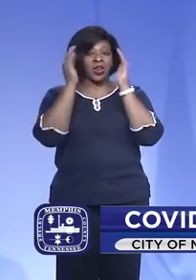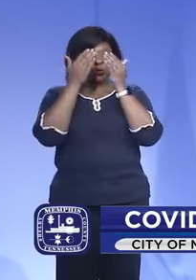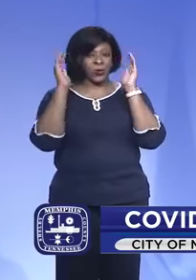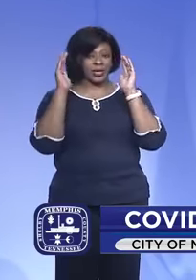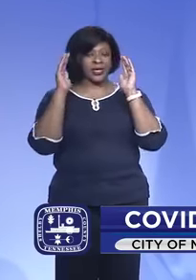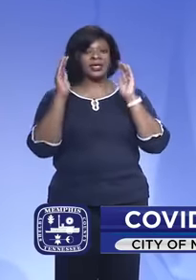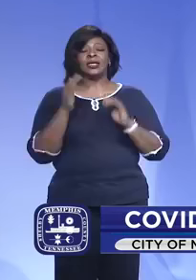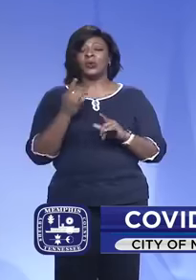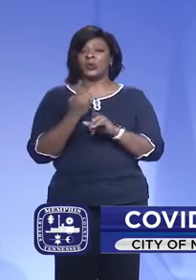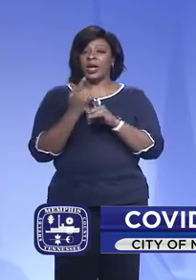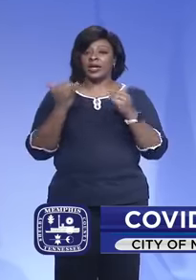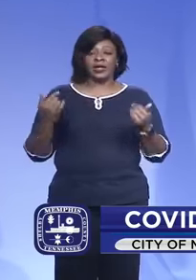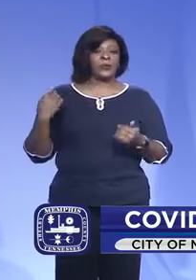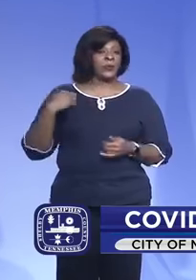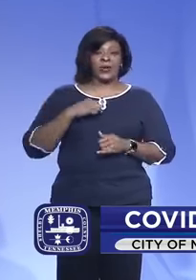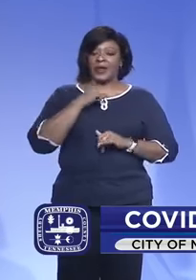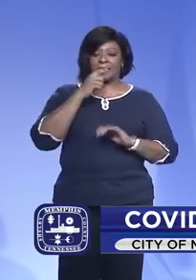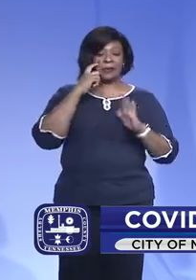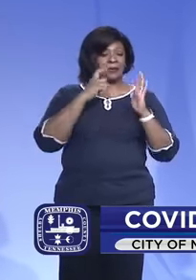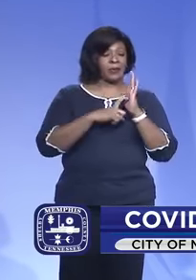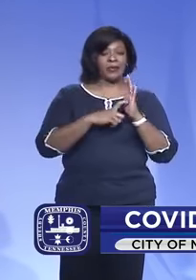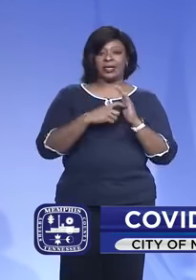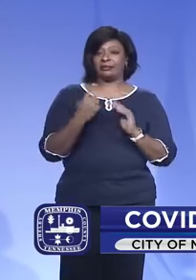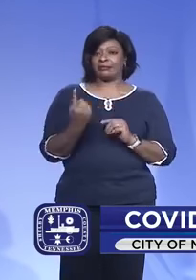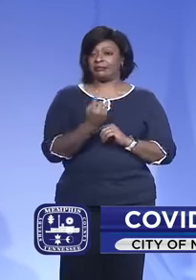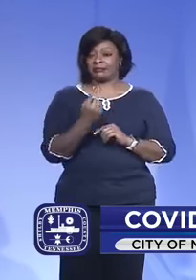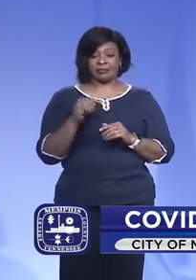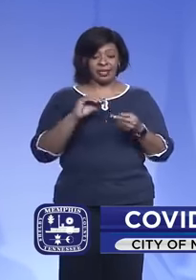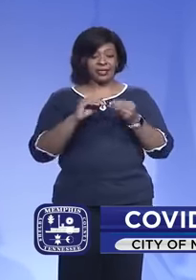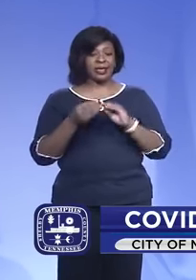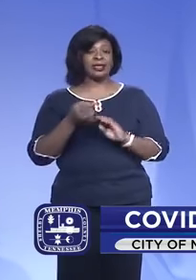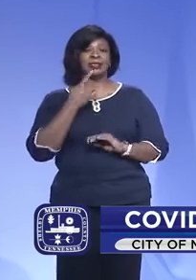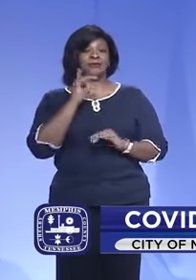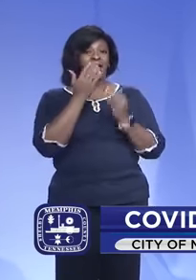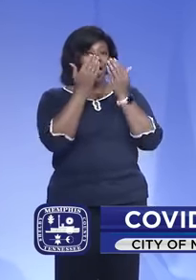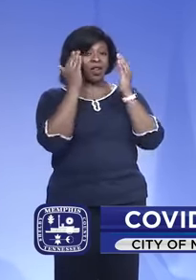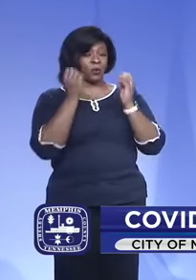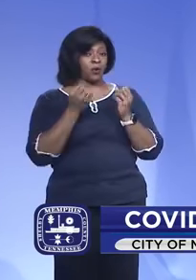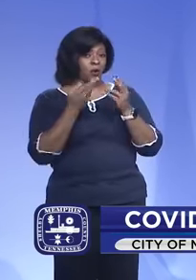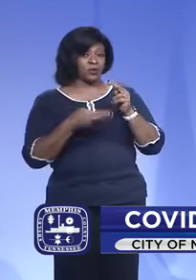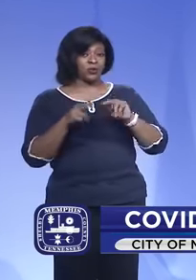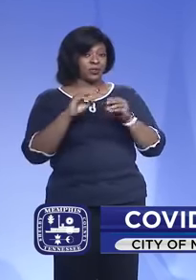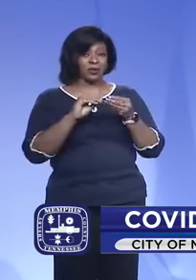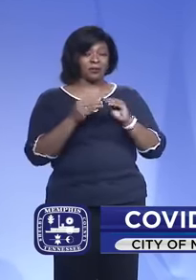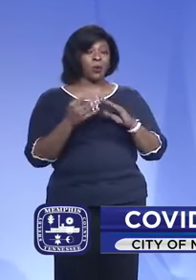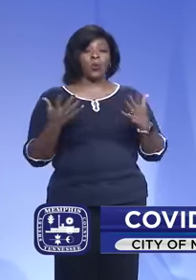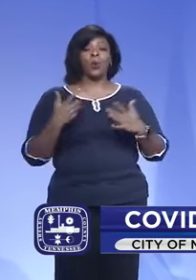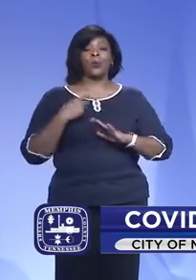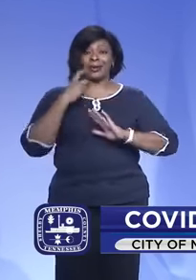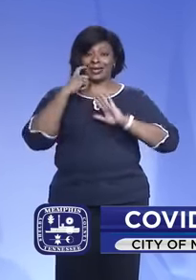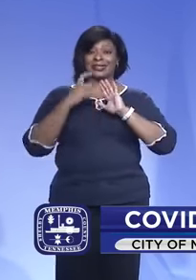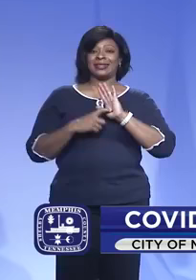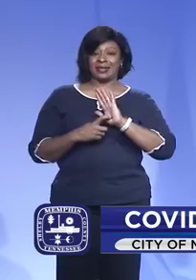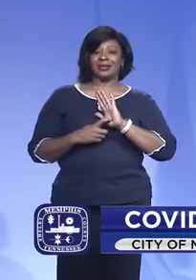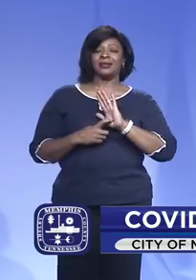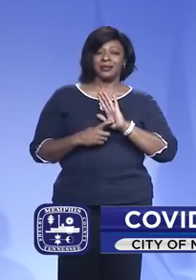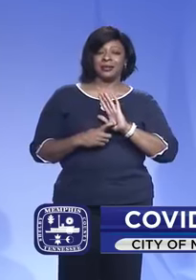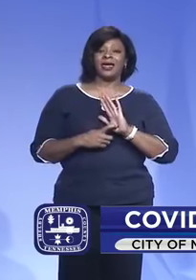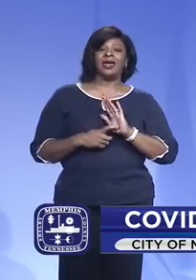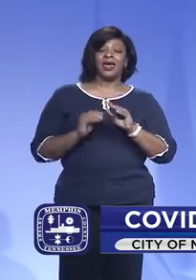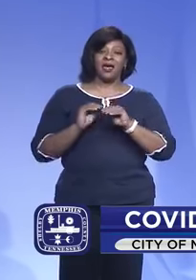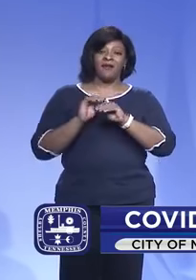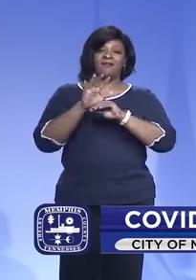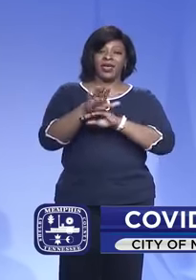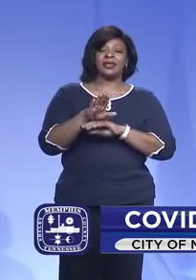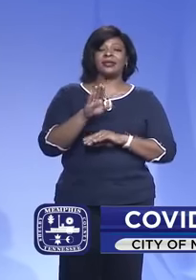And so right now, we're not seeing any signals in the data that would say Halloween drove anything. But what we are seeing is the effect